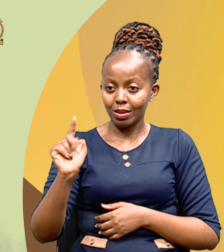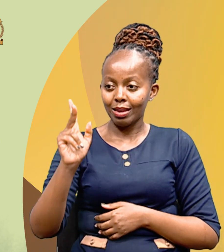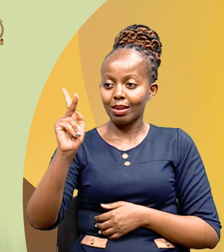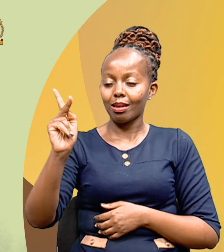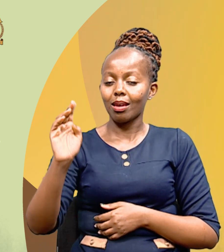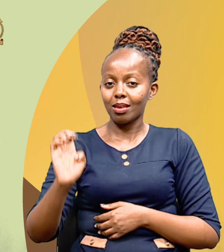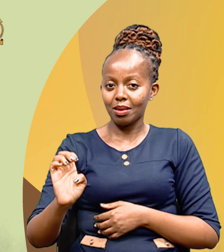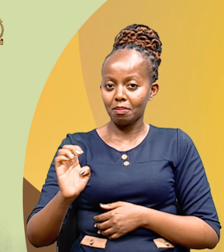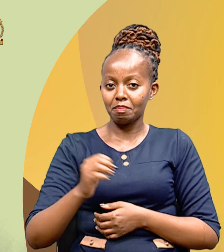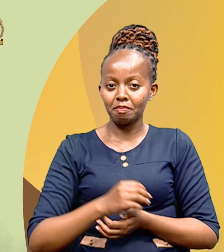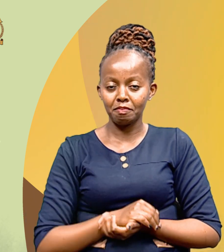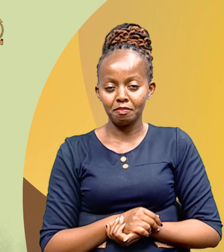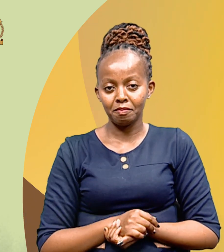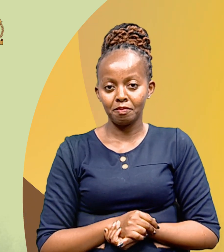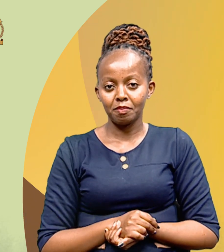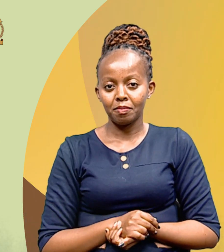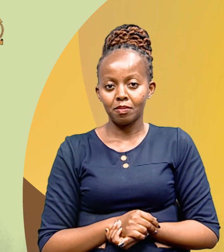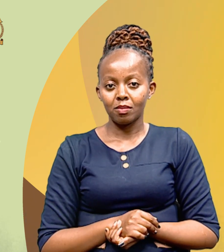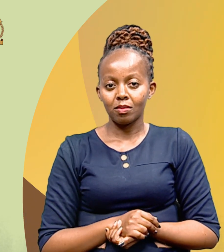www.cle.or.ke.